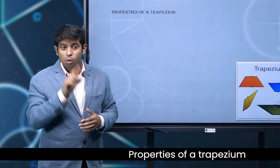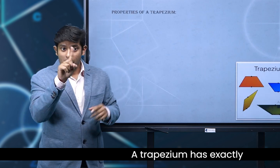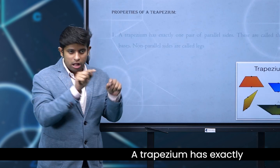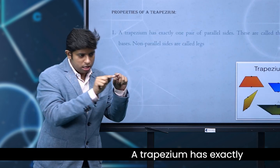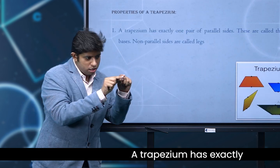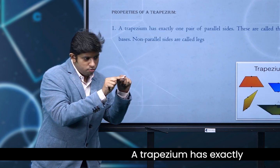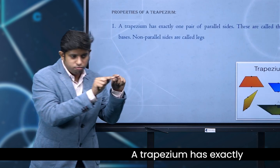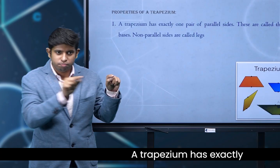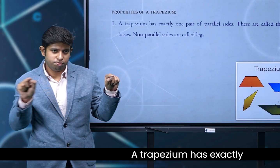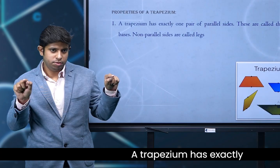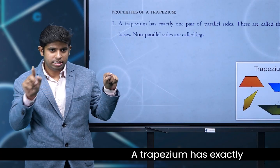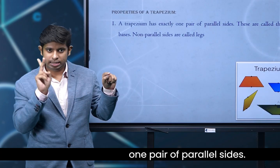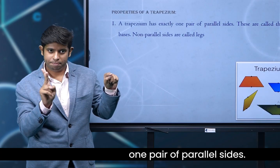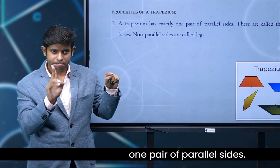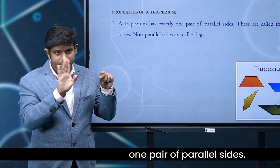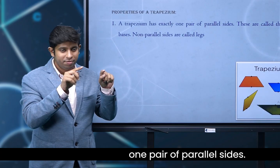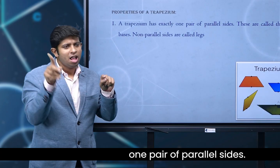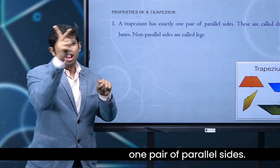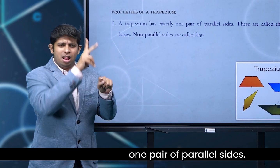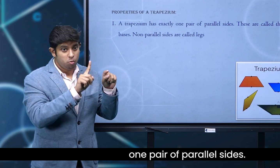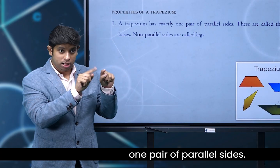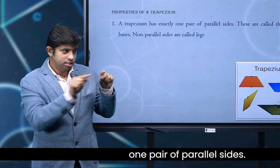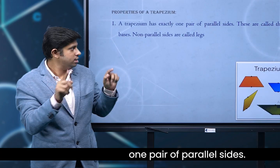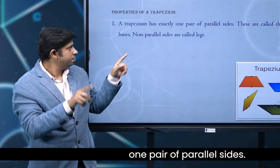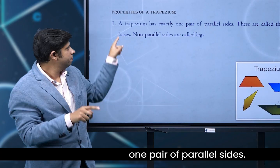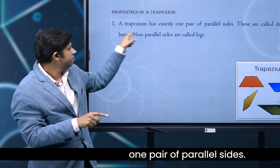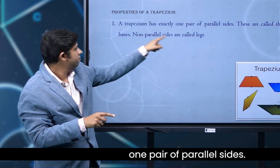A trapezium has exactly one pair of parallel sides.